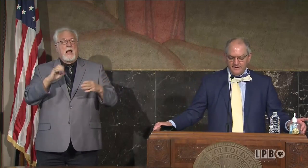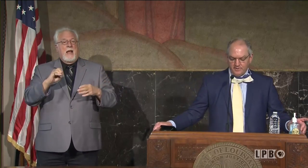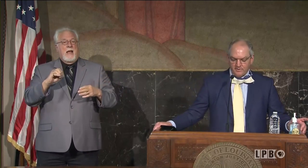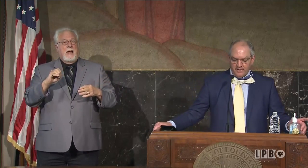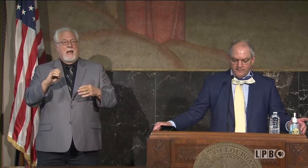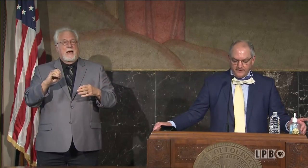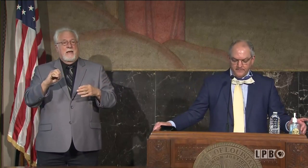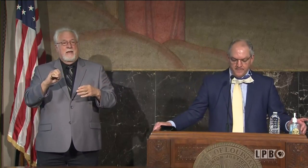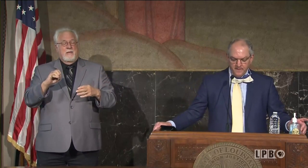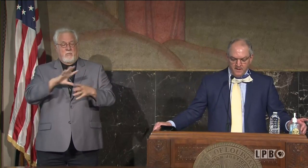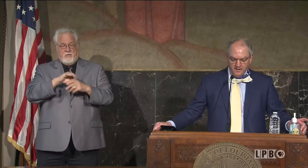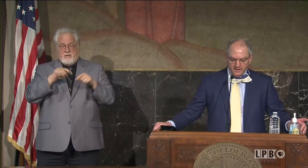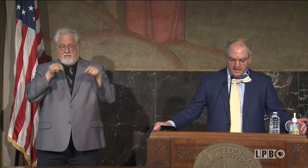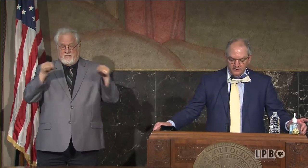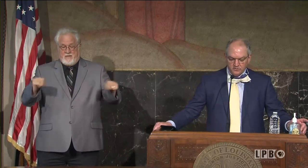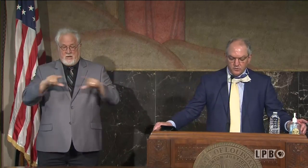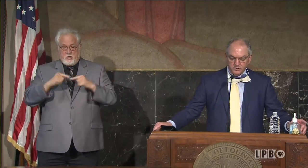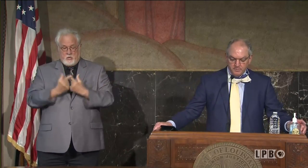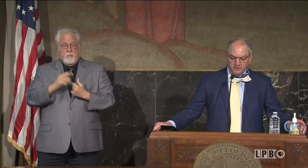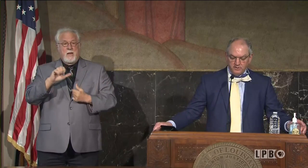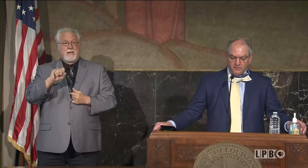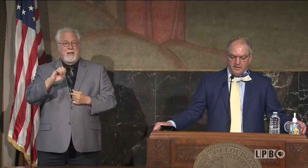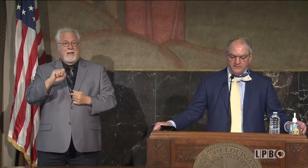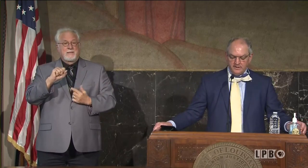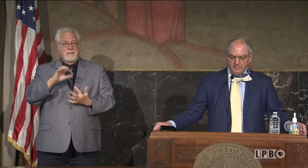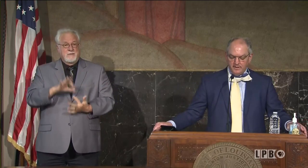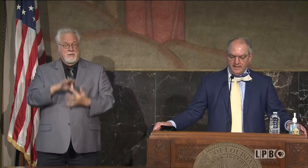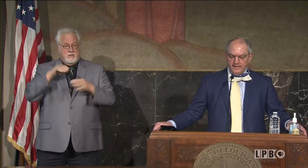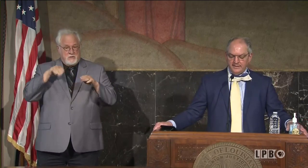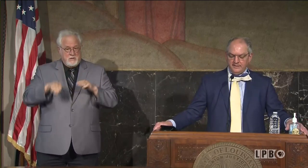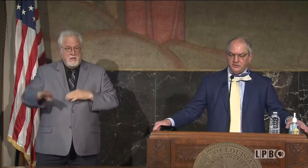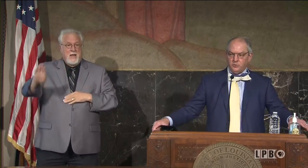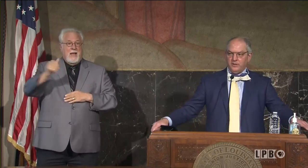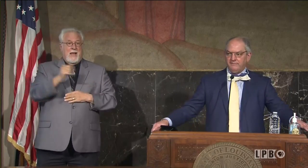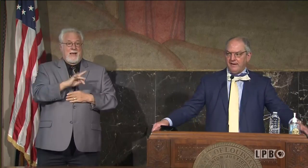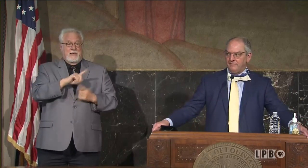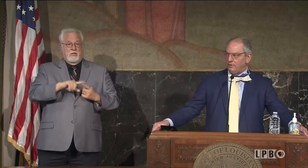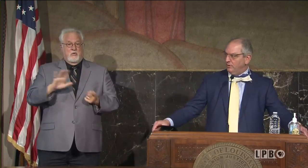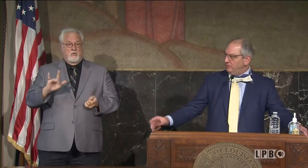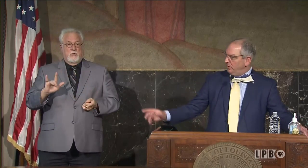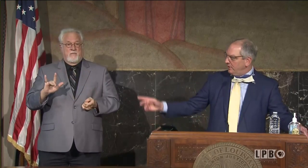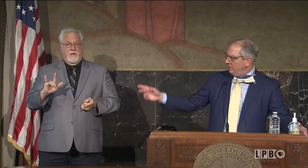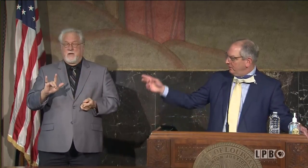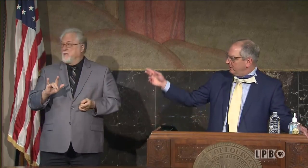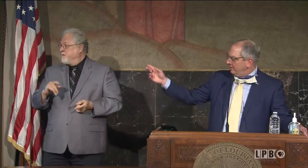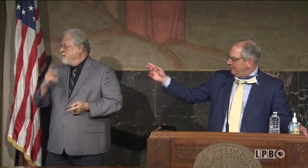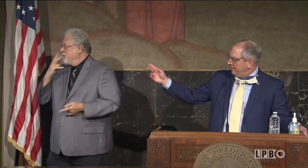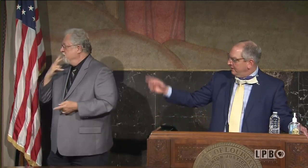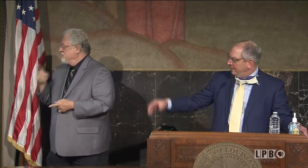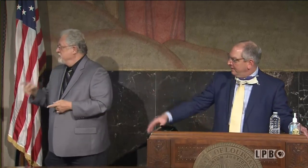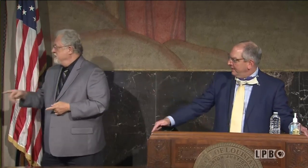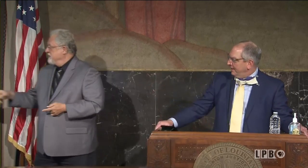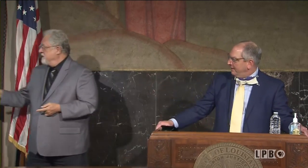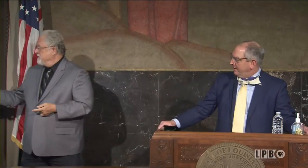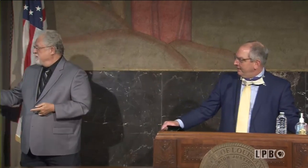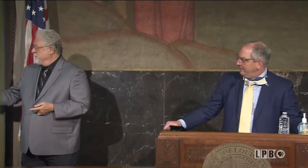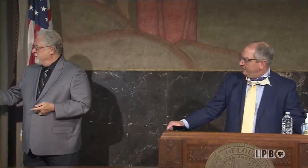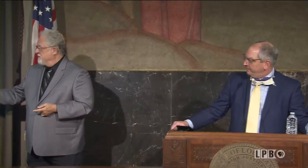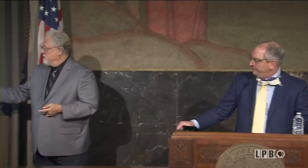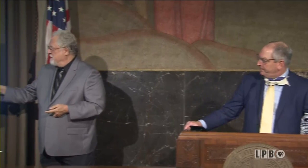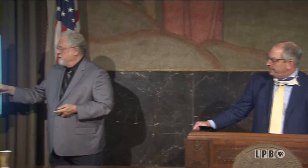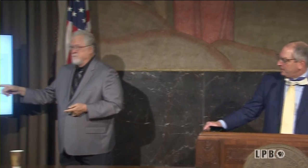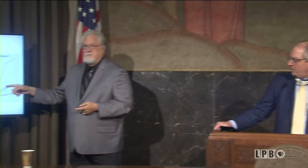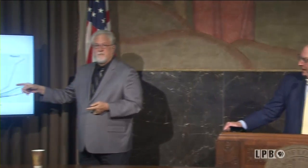that demographic, the cases are especially arising among 18 to 25-year-olds. And you can look at